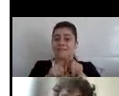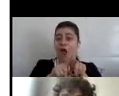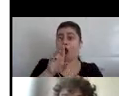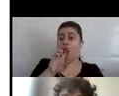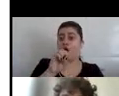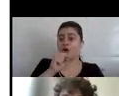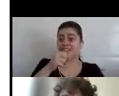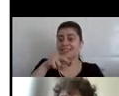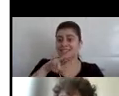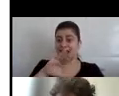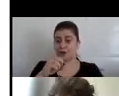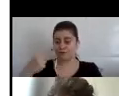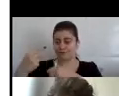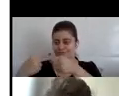developed